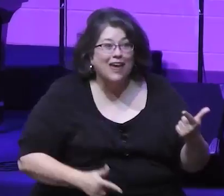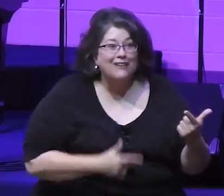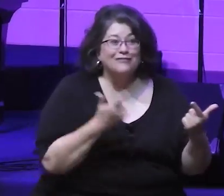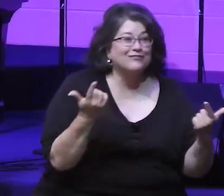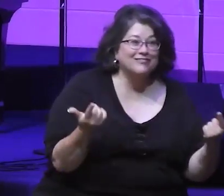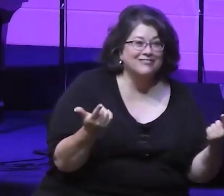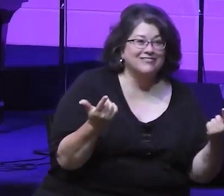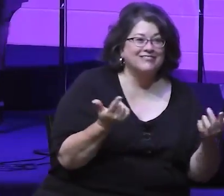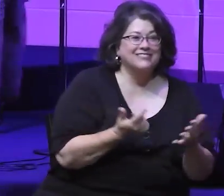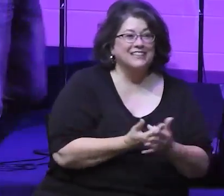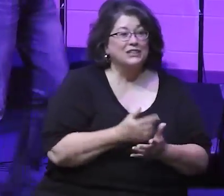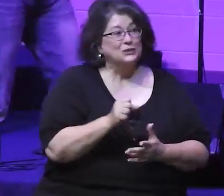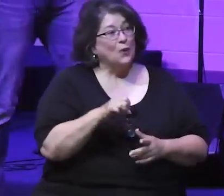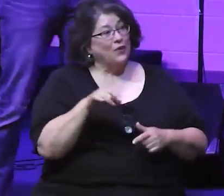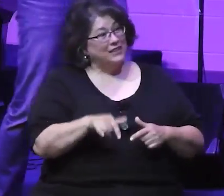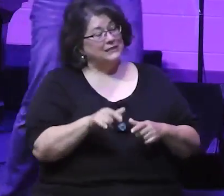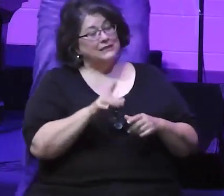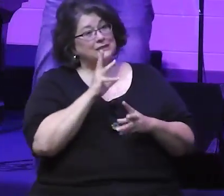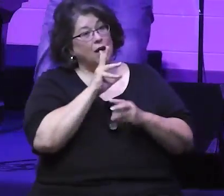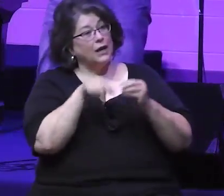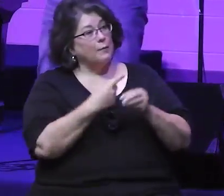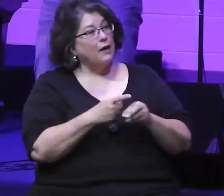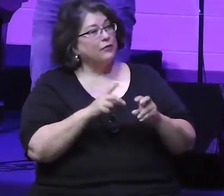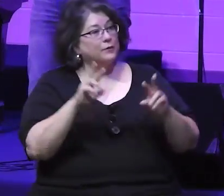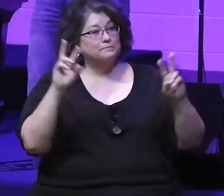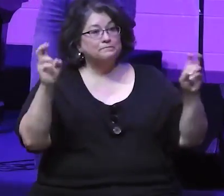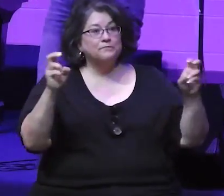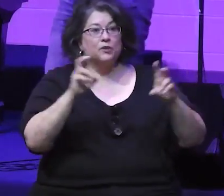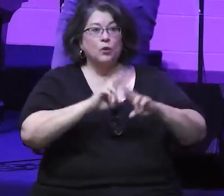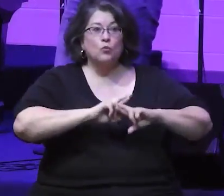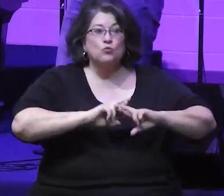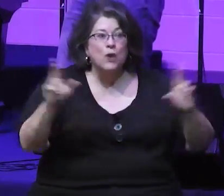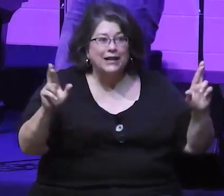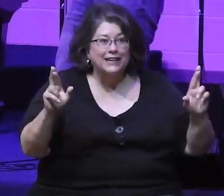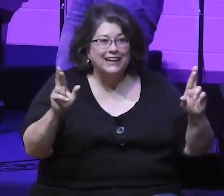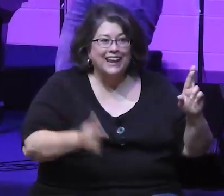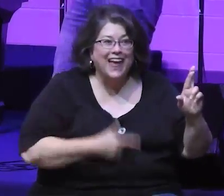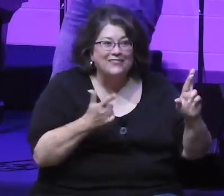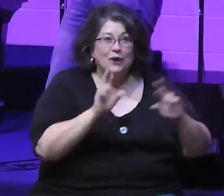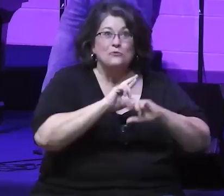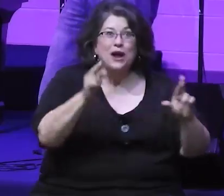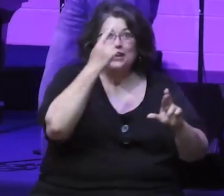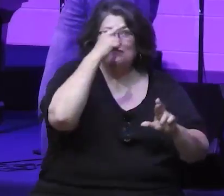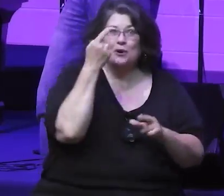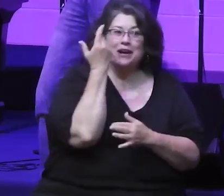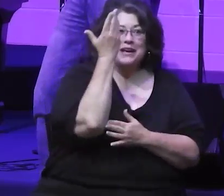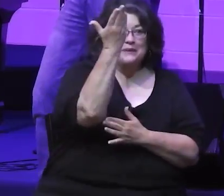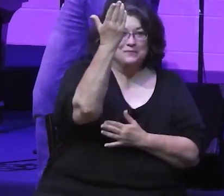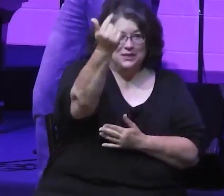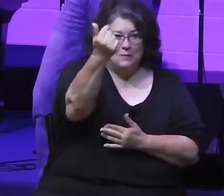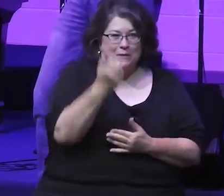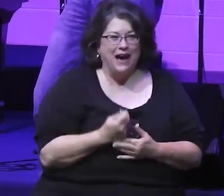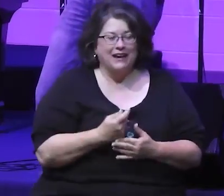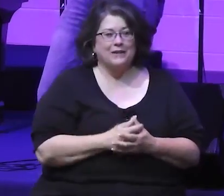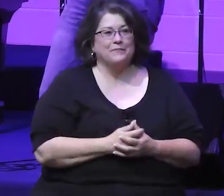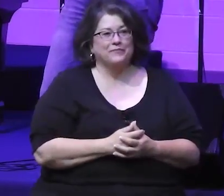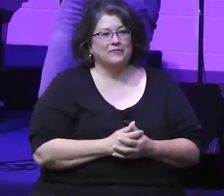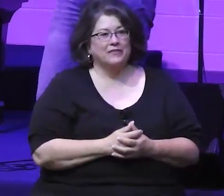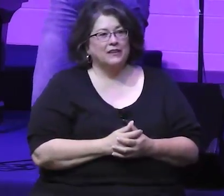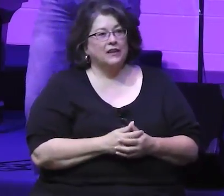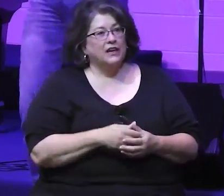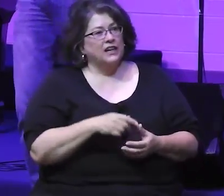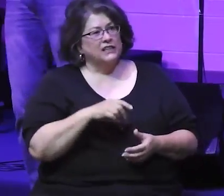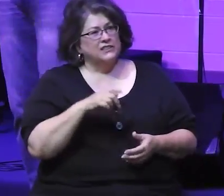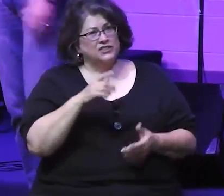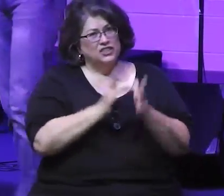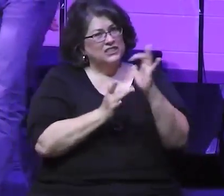Now, I'd suggest that it would be a little bit odd to talk about the ready life and come all the way back and say, and we're going to demonstrate the ready life just through how you spend